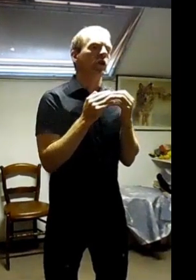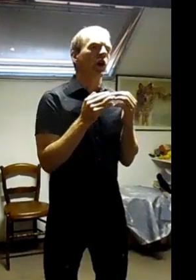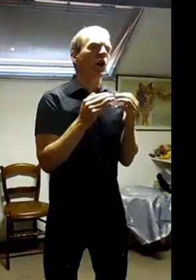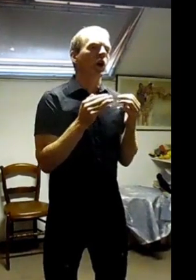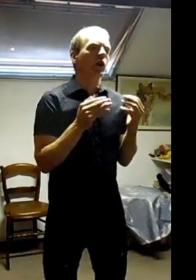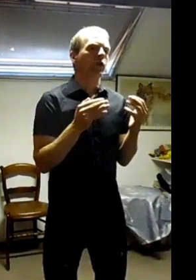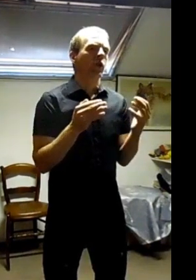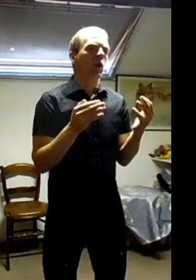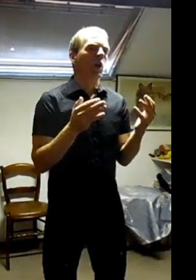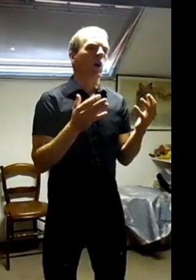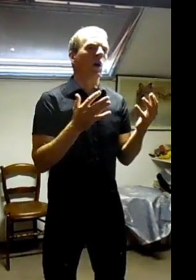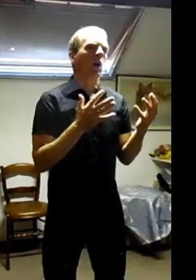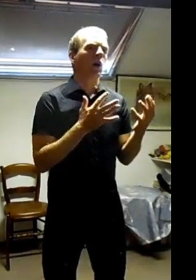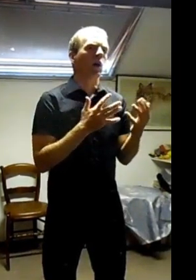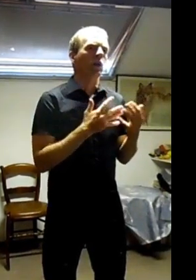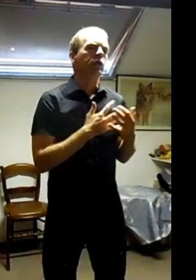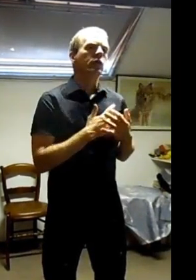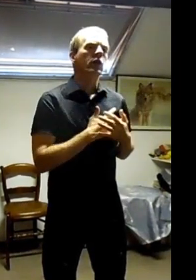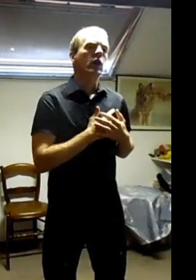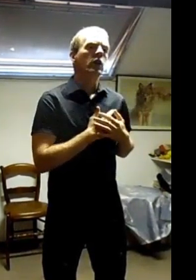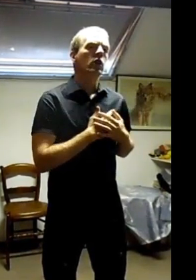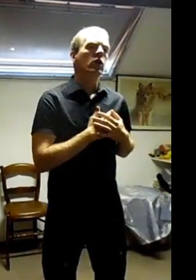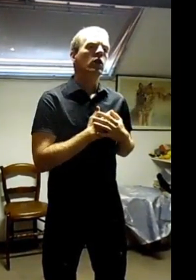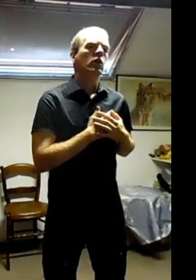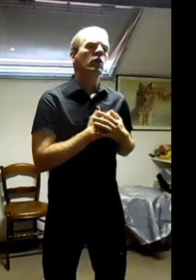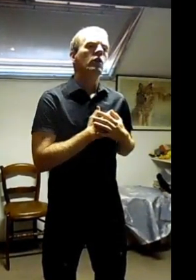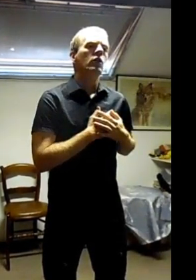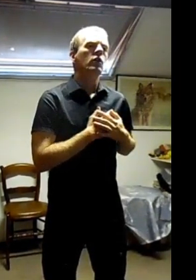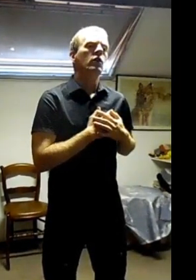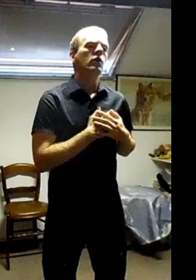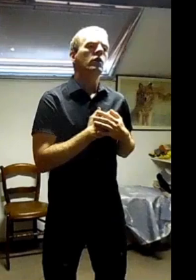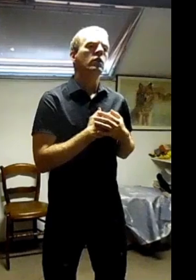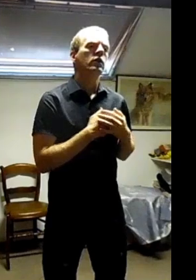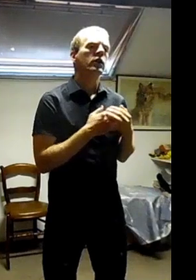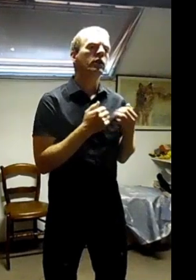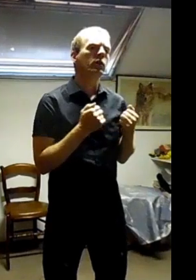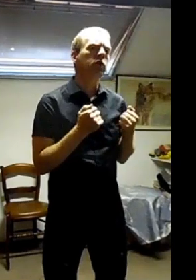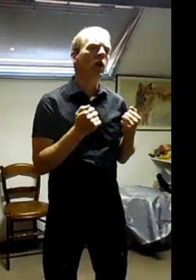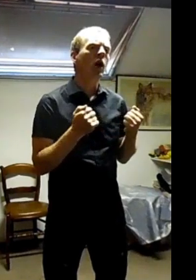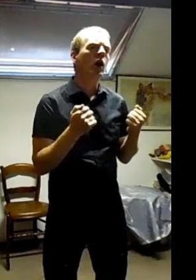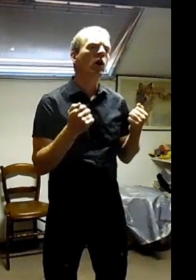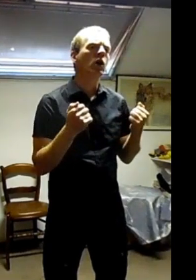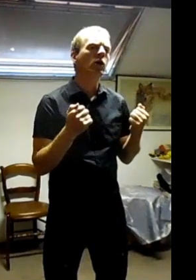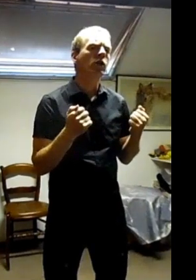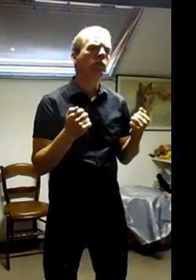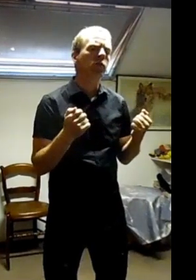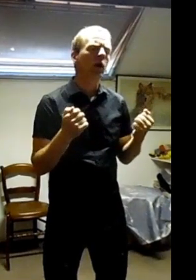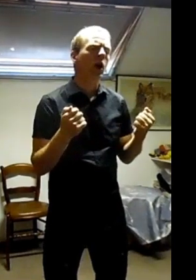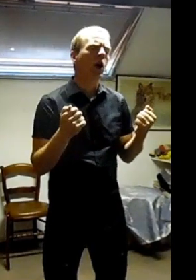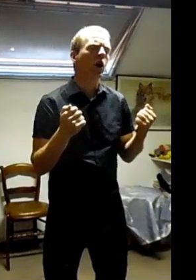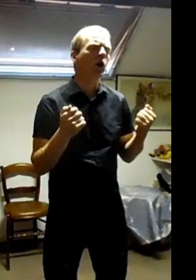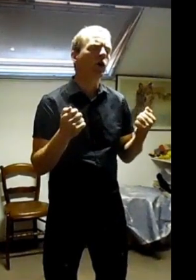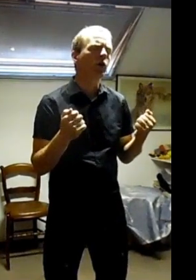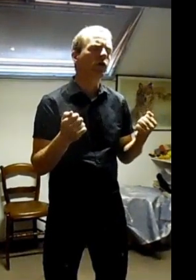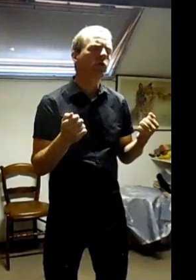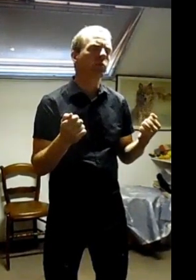shared their love together, together, They were proud as proud could